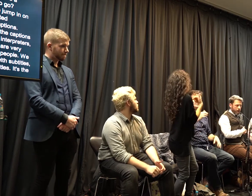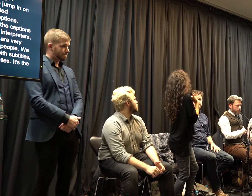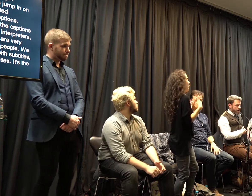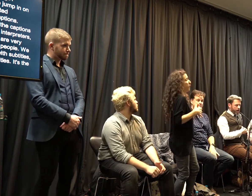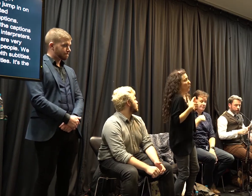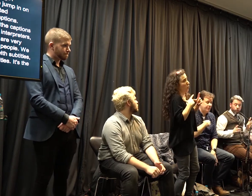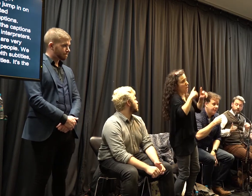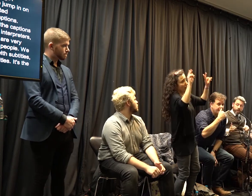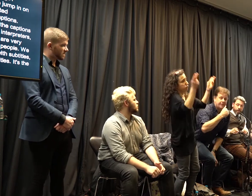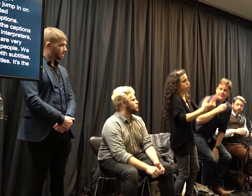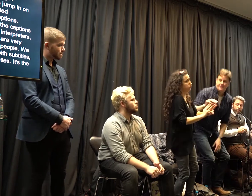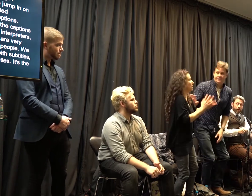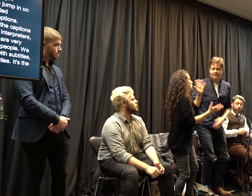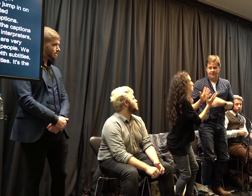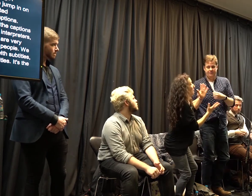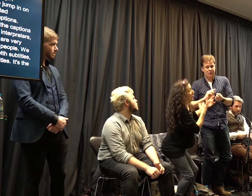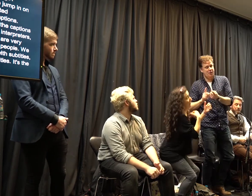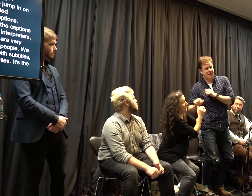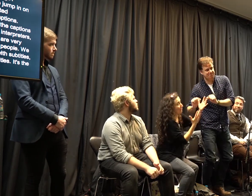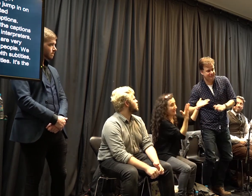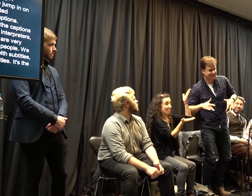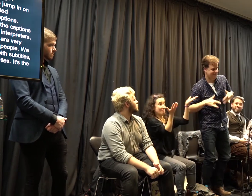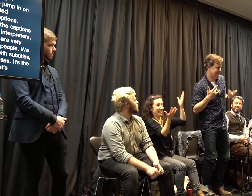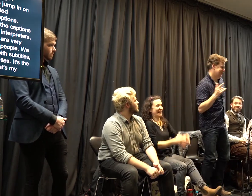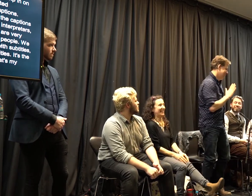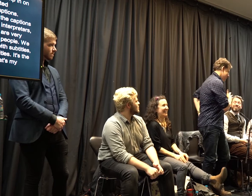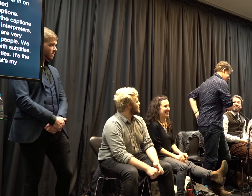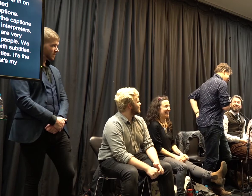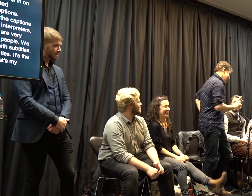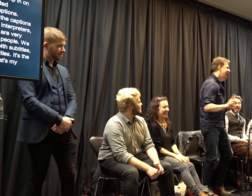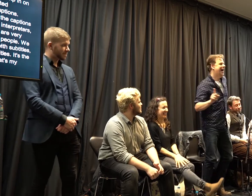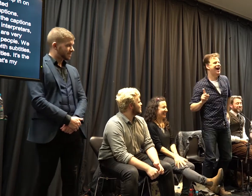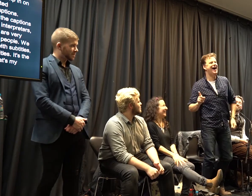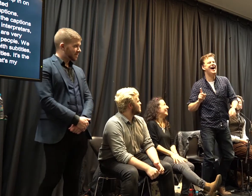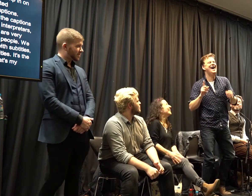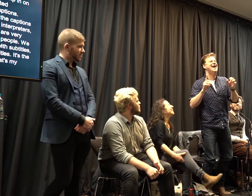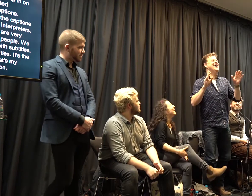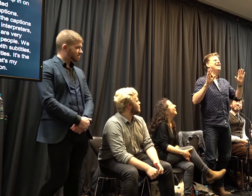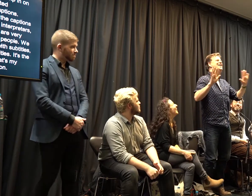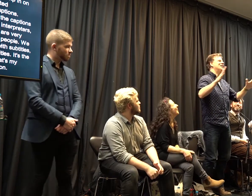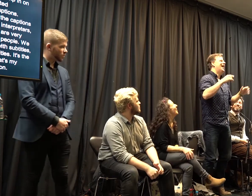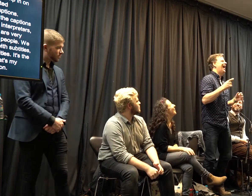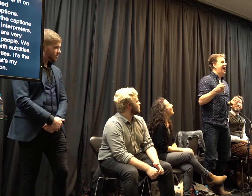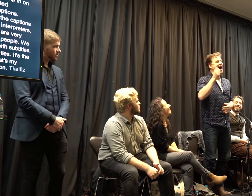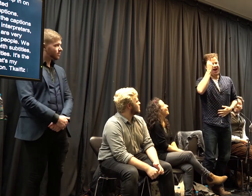bilingual patients. That's my opinion. That's why we're having a reduction. I want to respond to that.